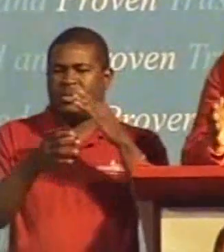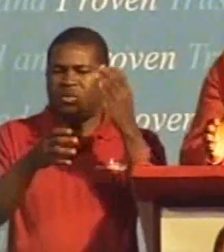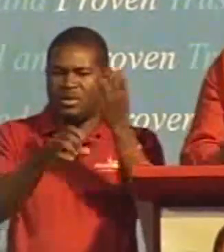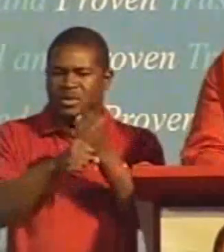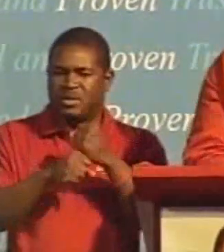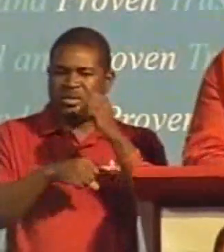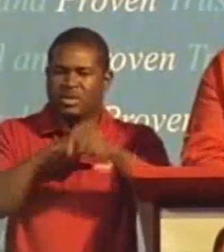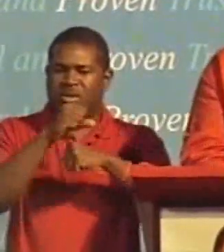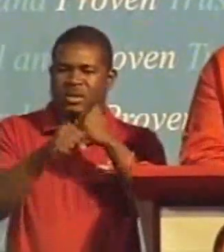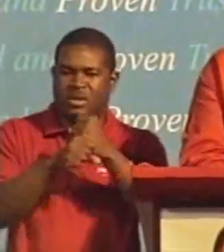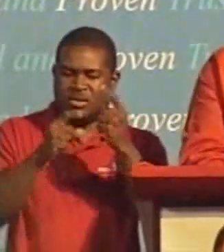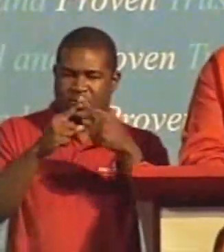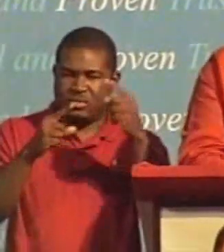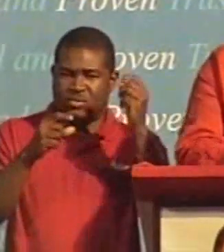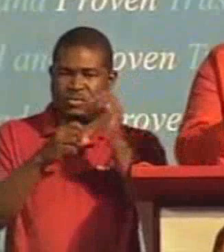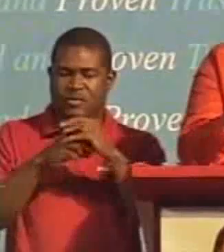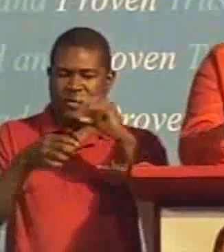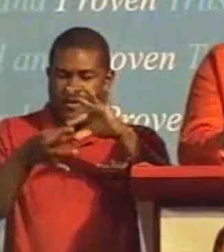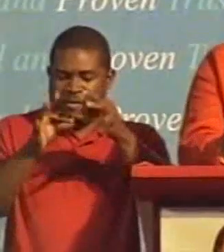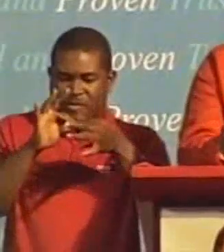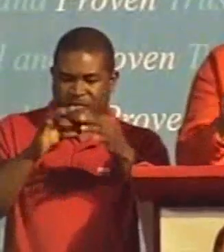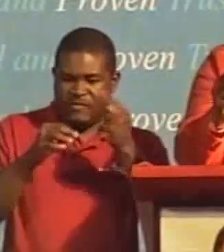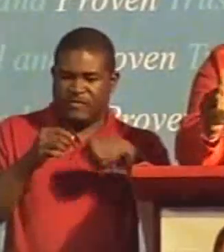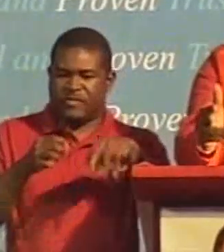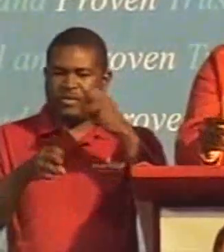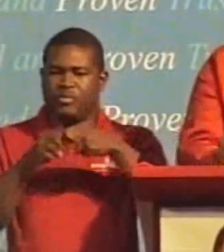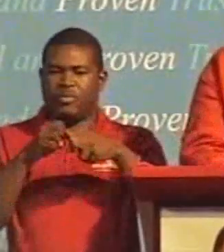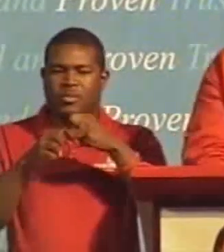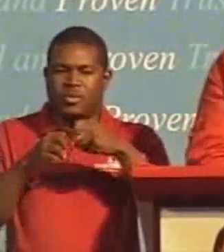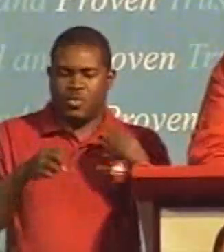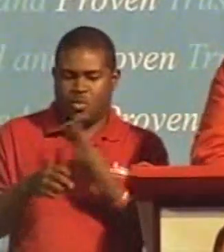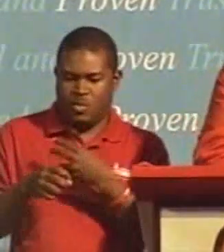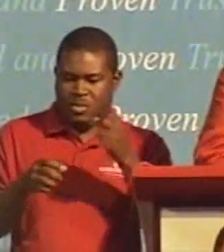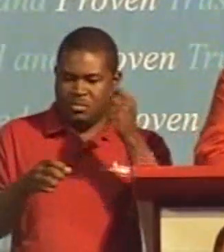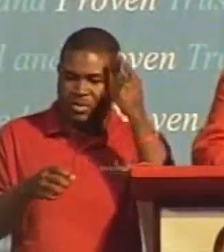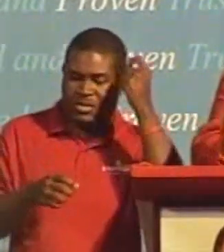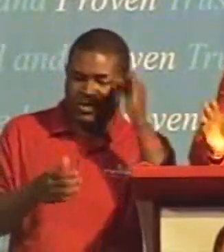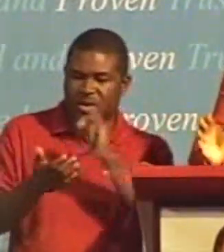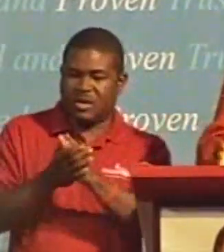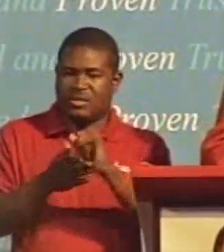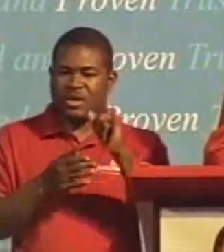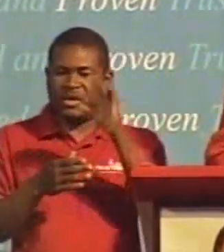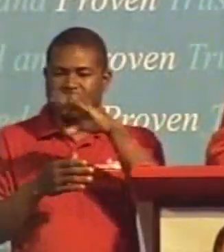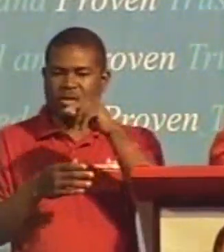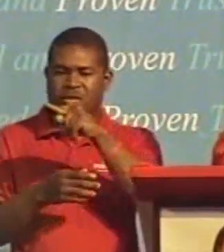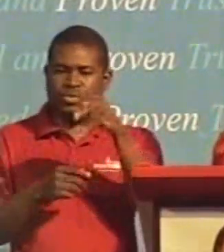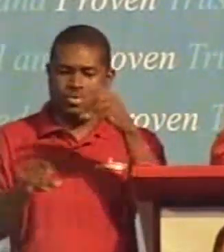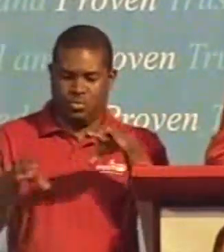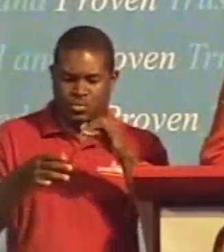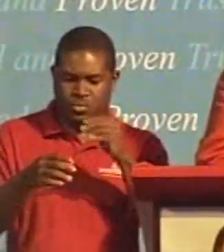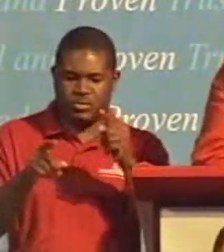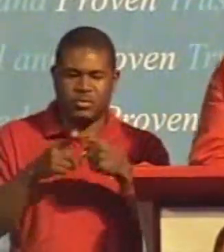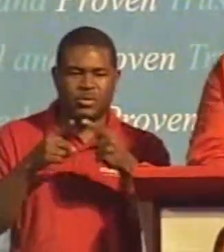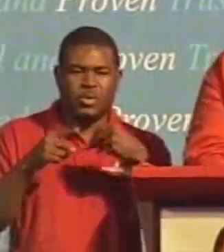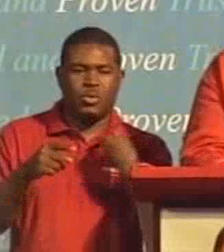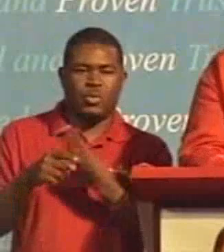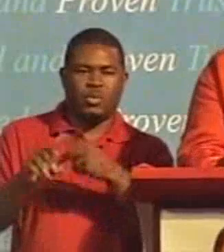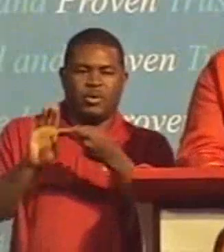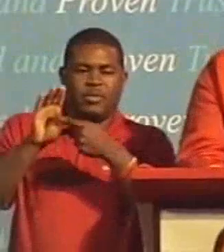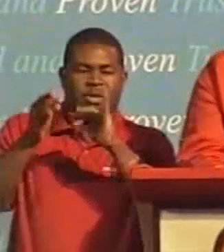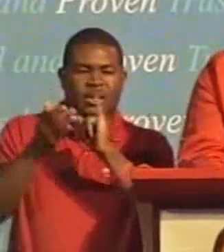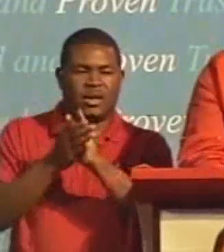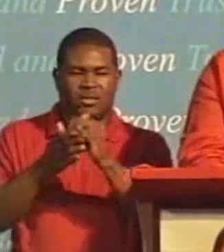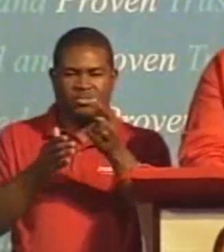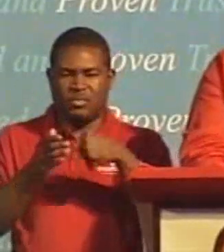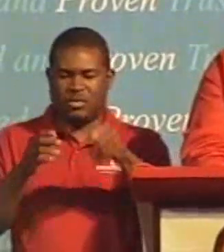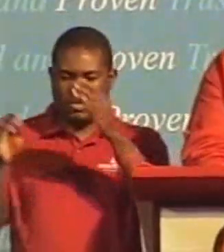fully correct the situation. We understand that, and so do you. We've begun the important groundwork, though. Our strategy